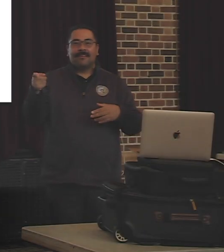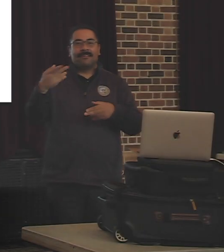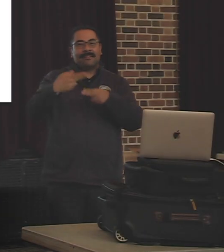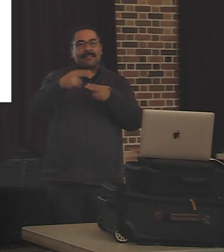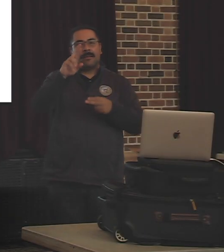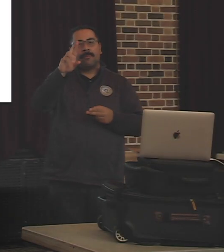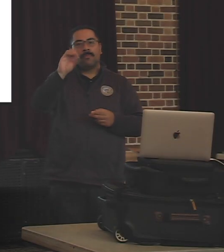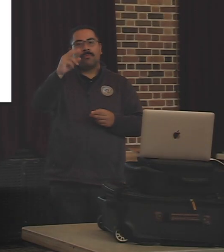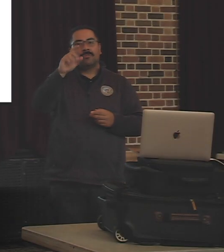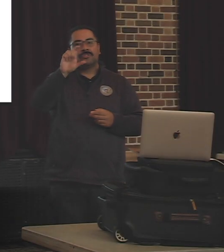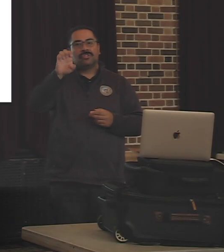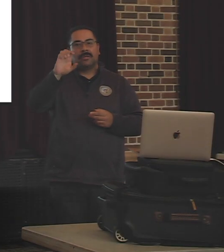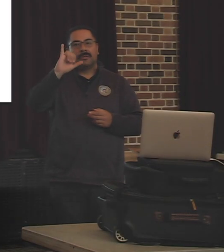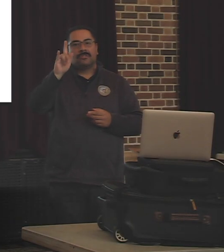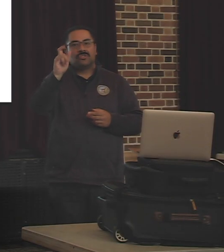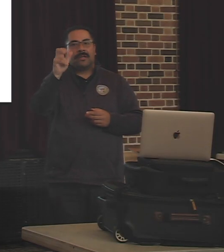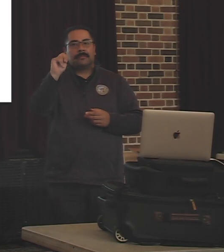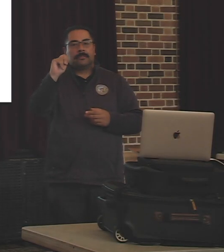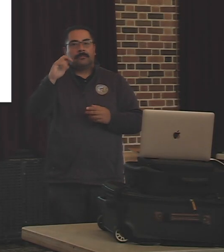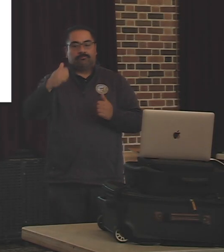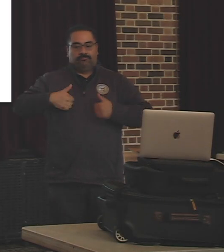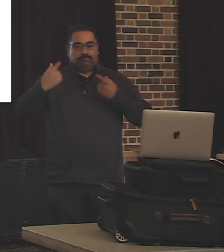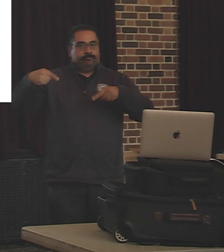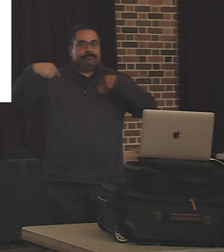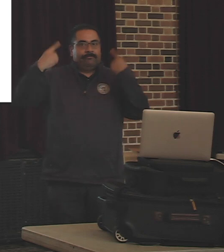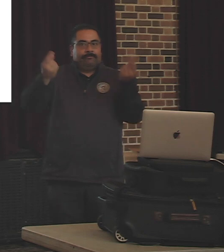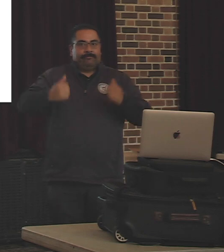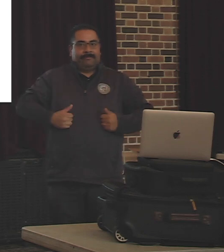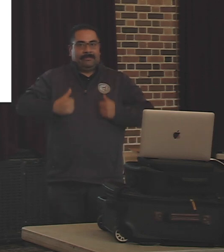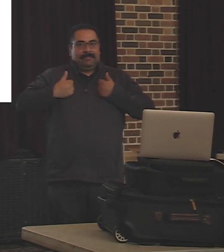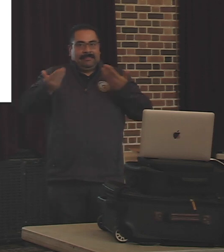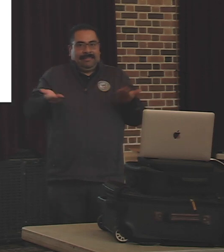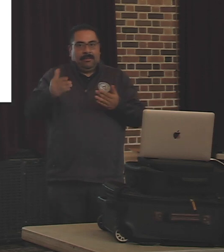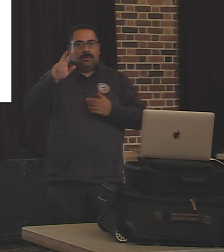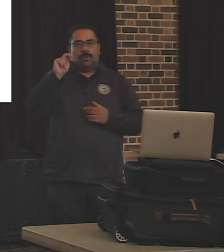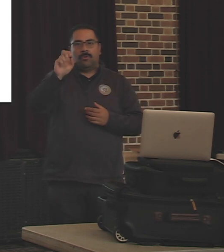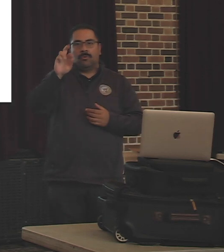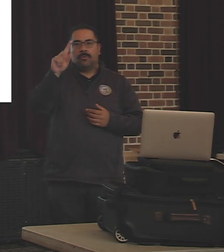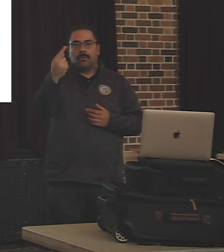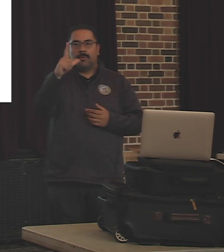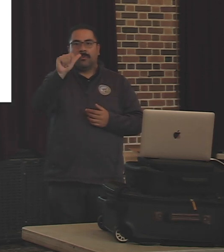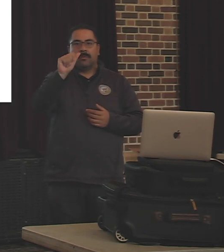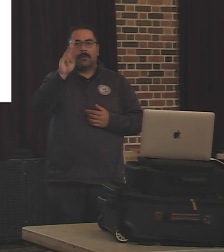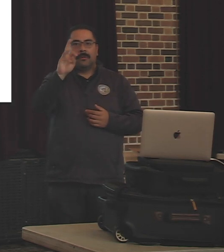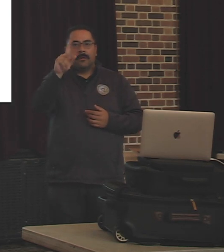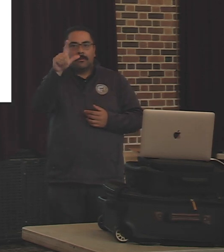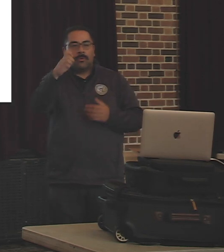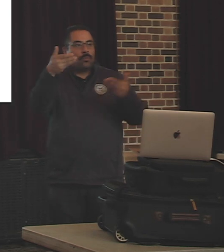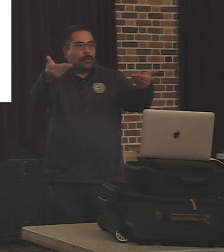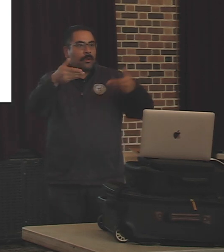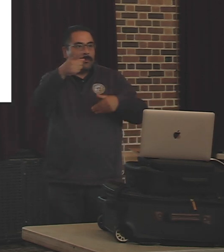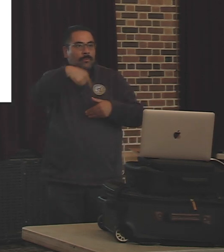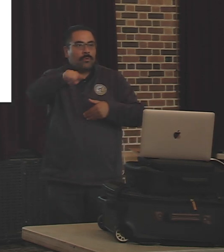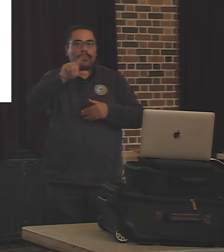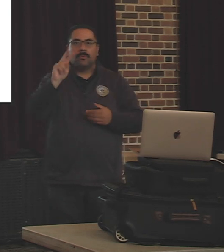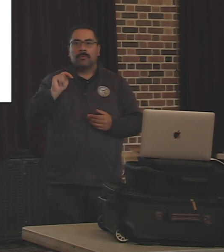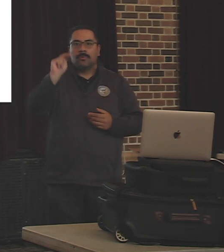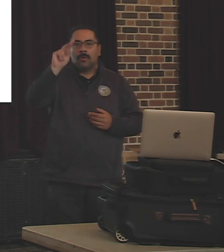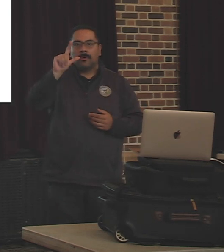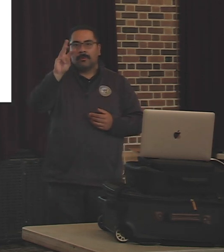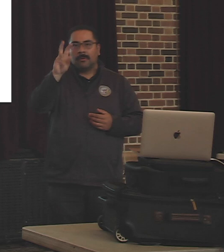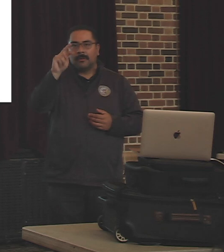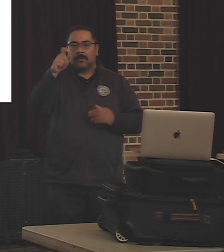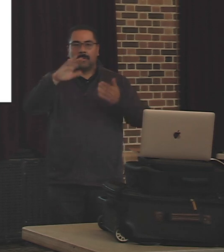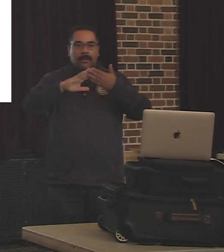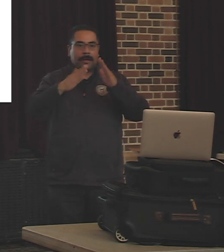I'm Rochelle Jackson. I am a lifelong resident of North Lawndale. We'd like to welcome you to the North Lawndale community. You